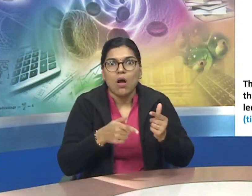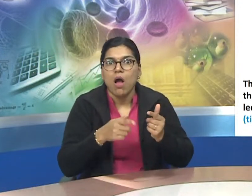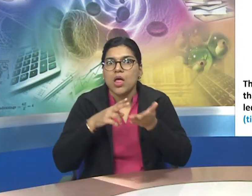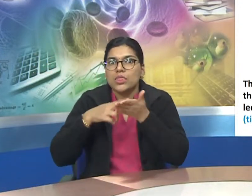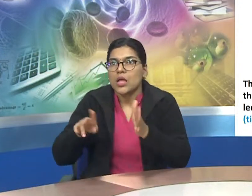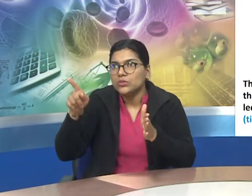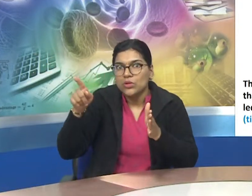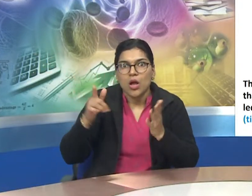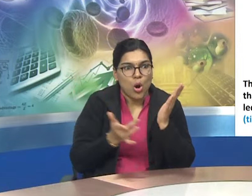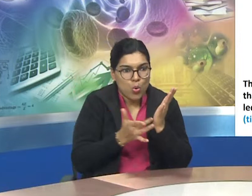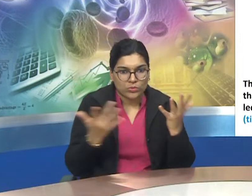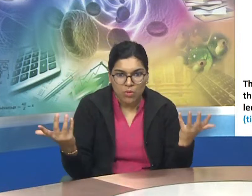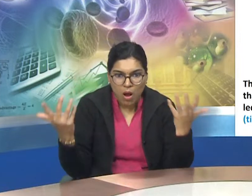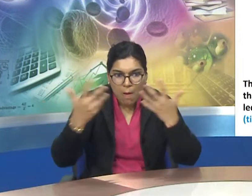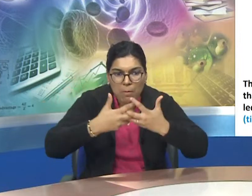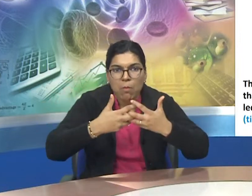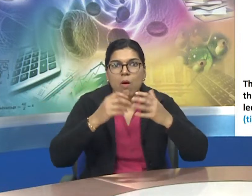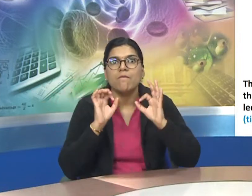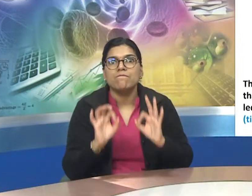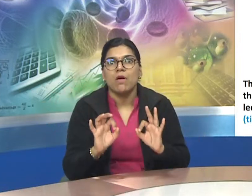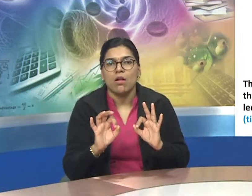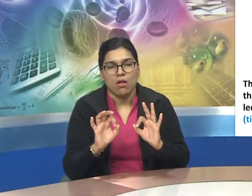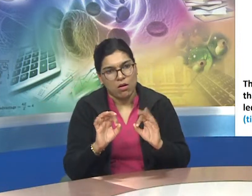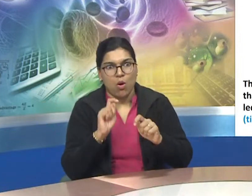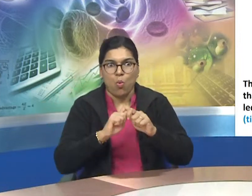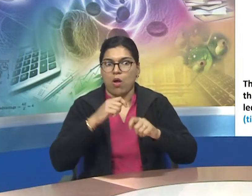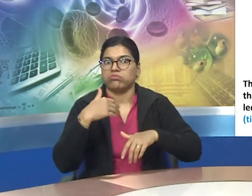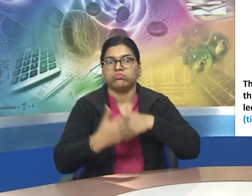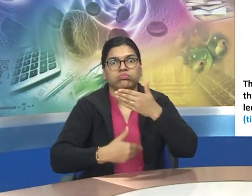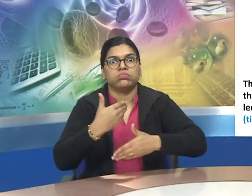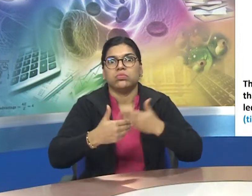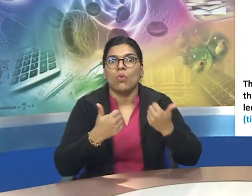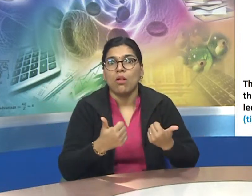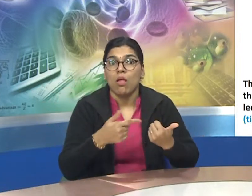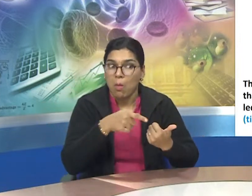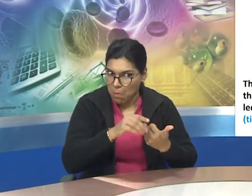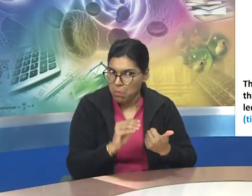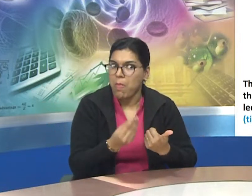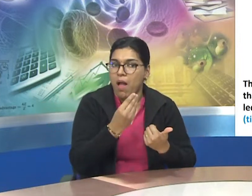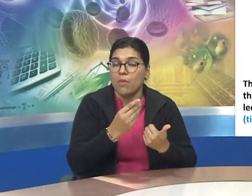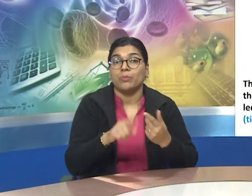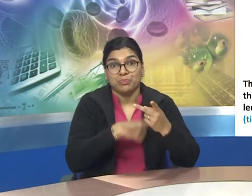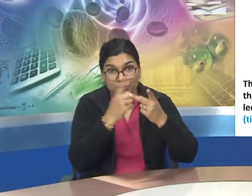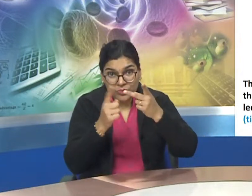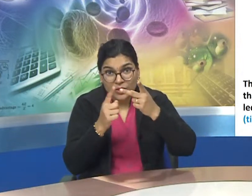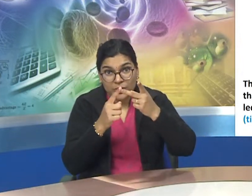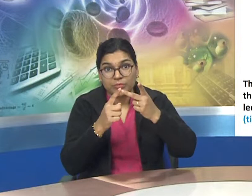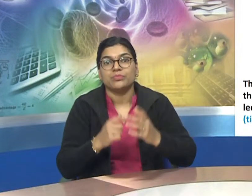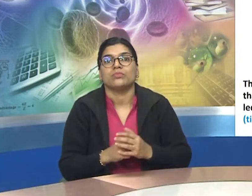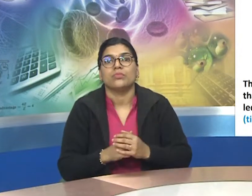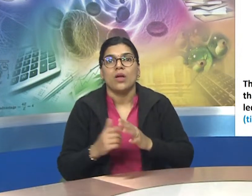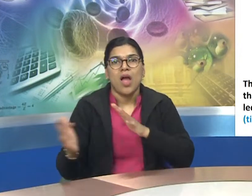for making the electricity and for running a hand pump.